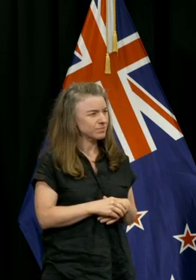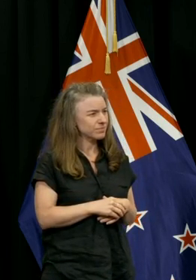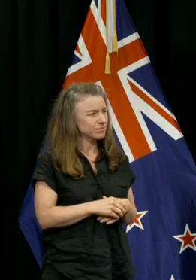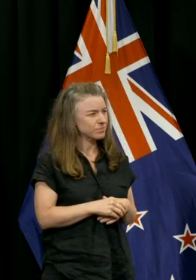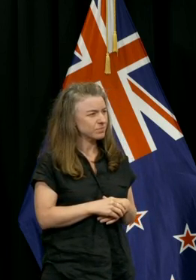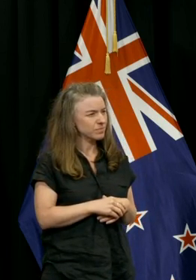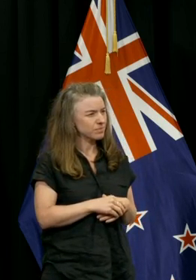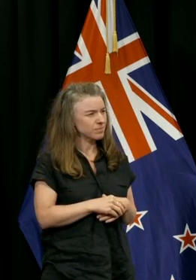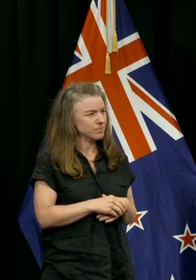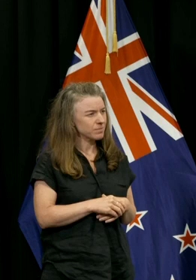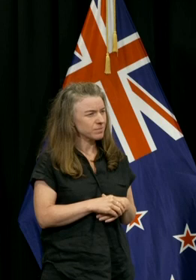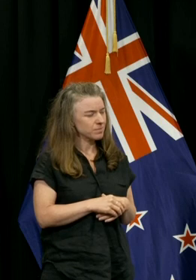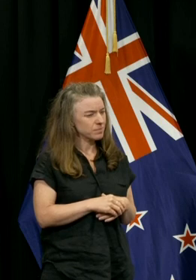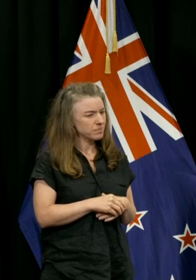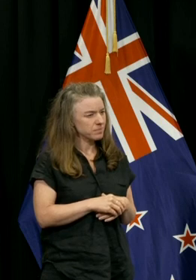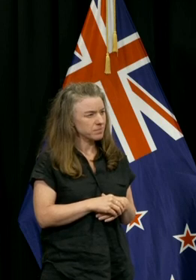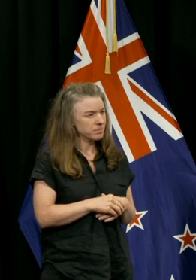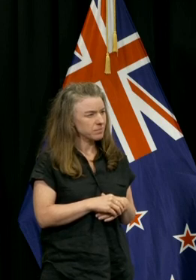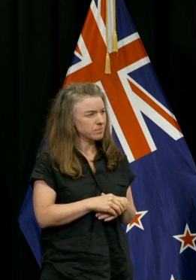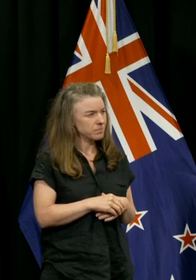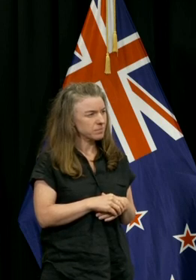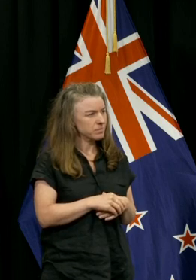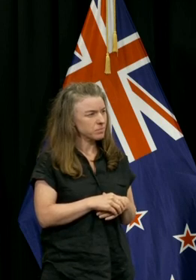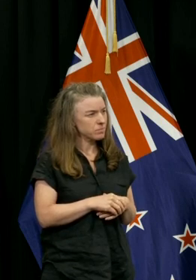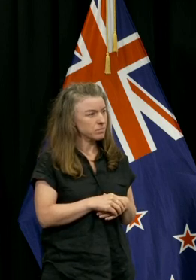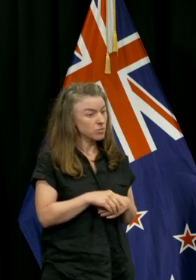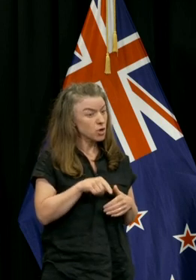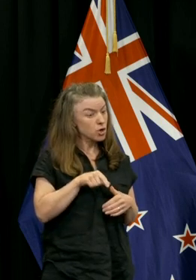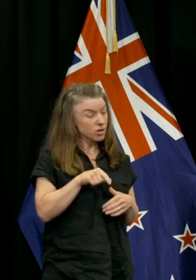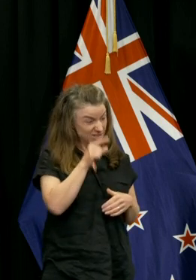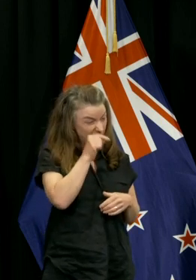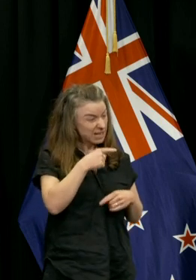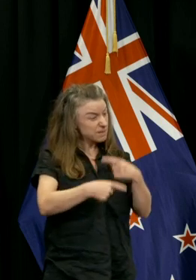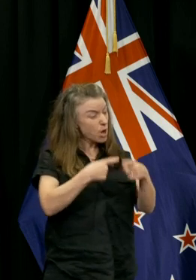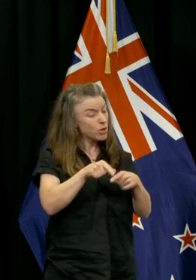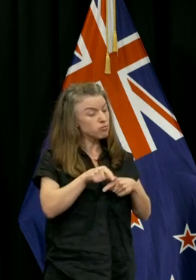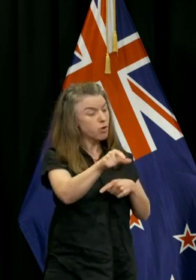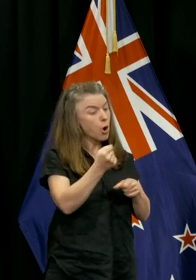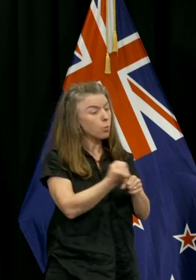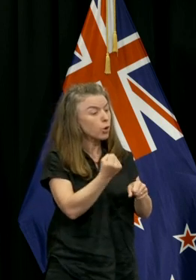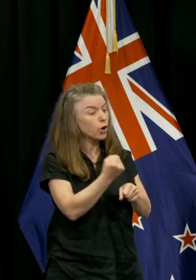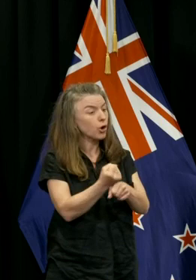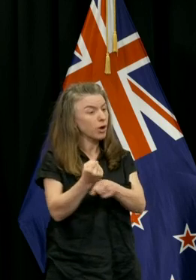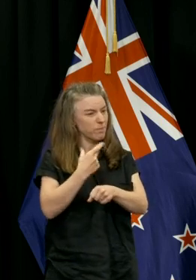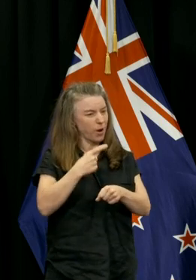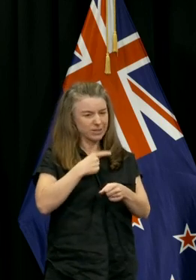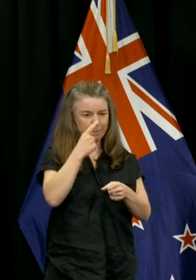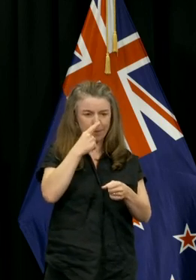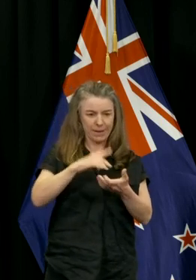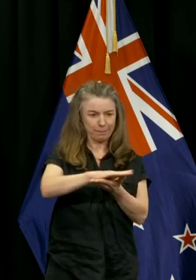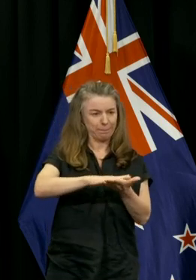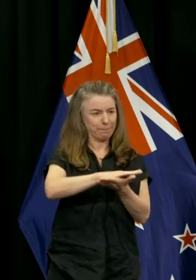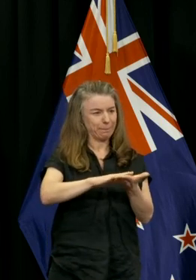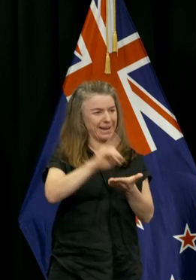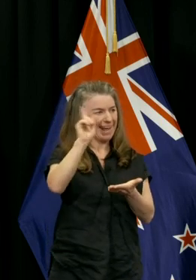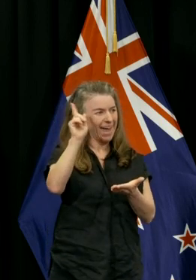and does that actually give opportunity for roadworks or other public works that could actually keep the economy ticking over as well? Again, the whole goal of this period is for people to